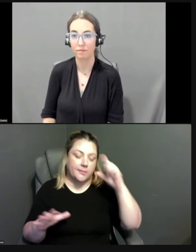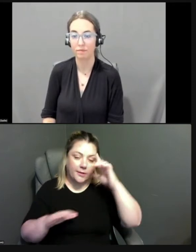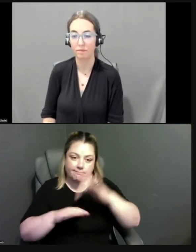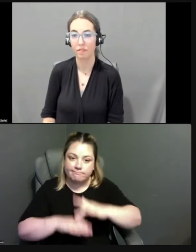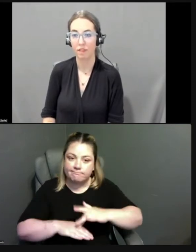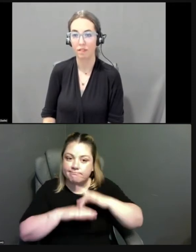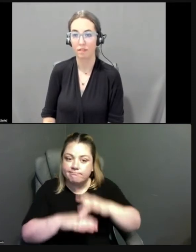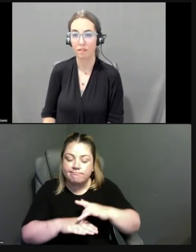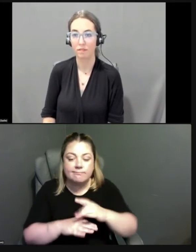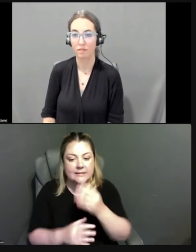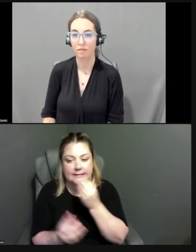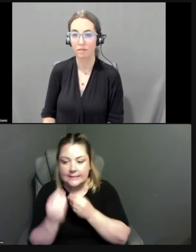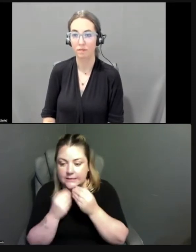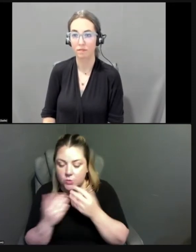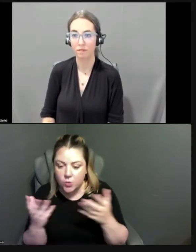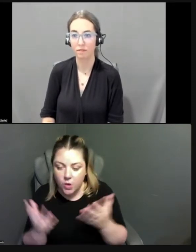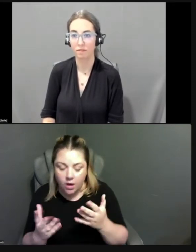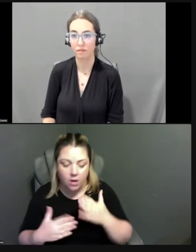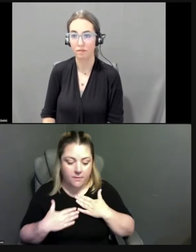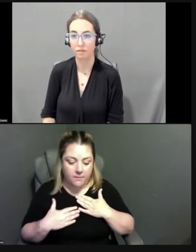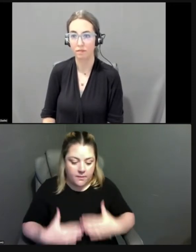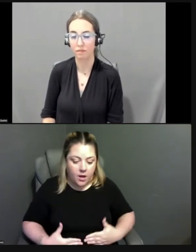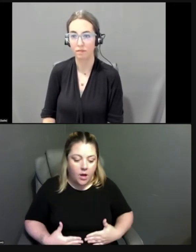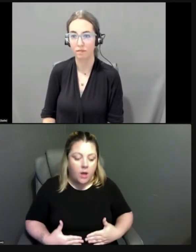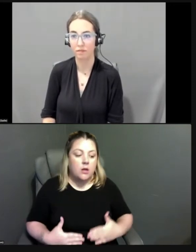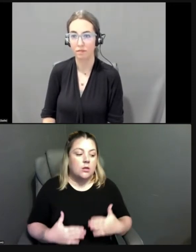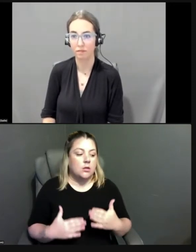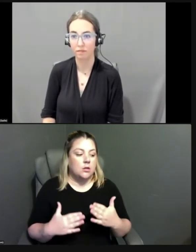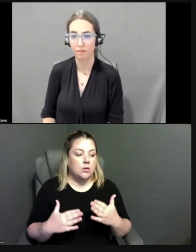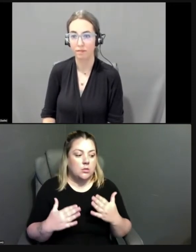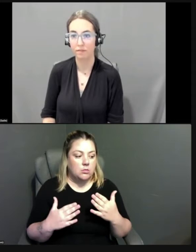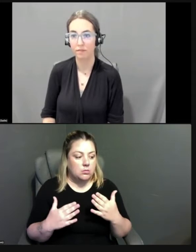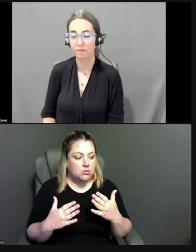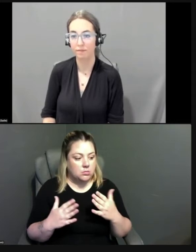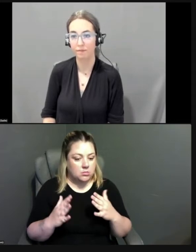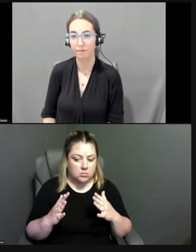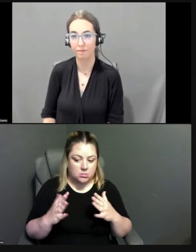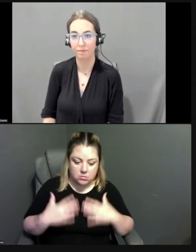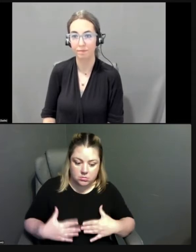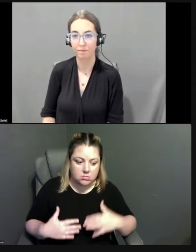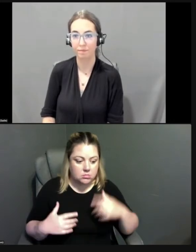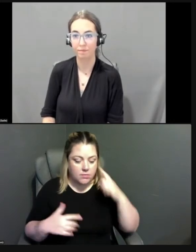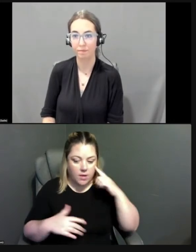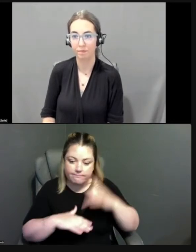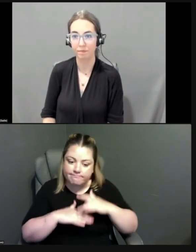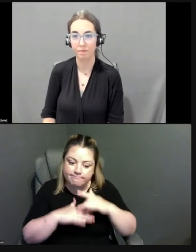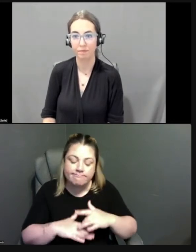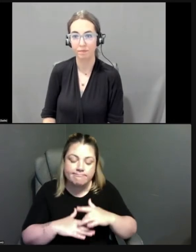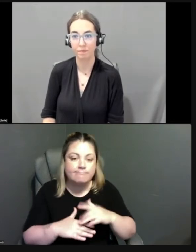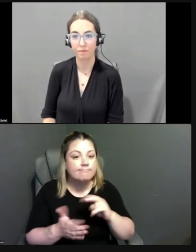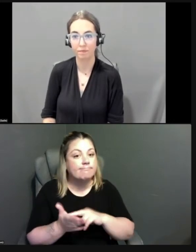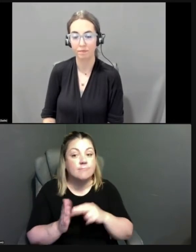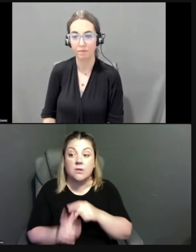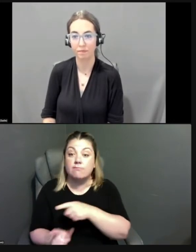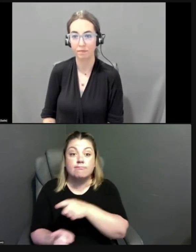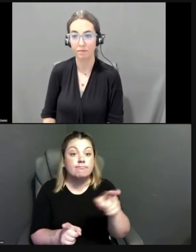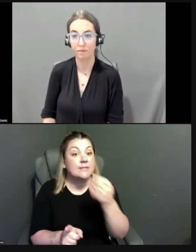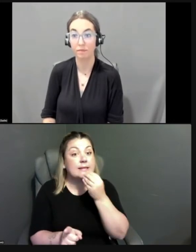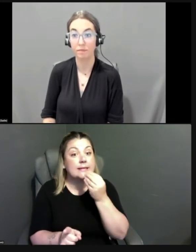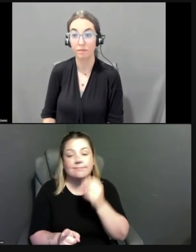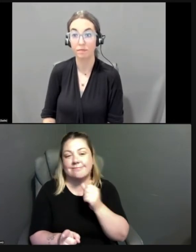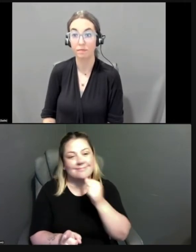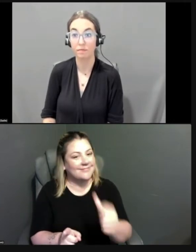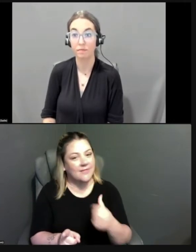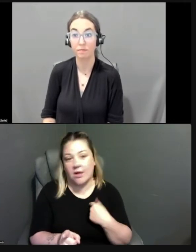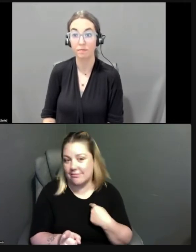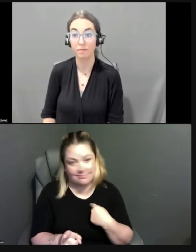my food choices and my body and stuff like that. And so I did not eat things in the school